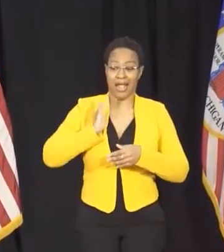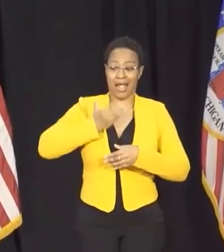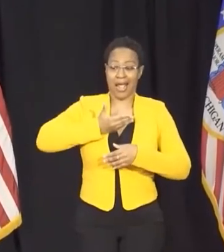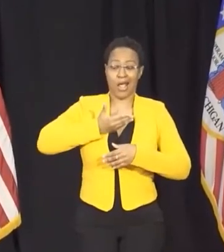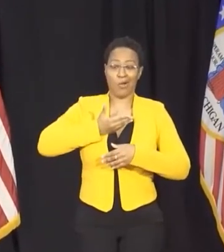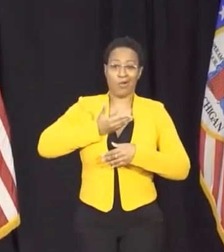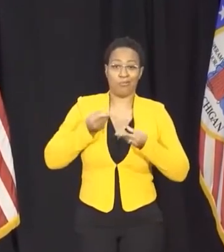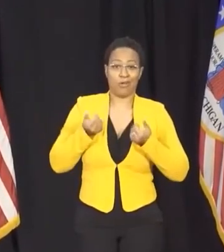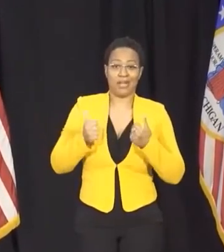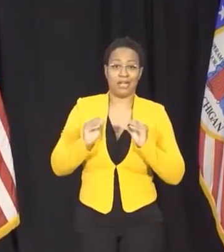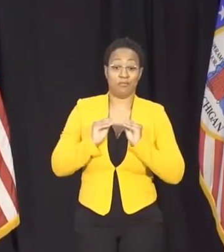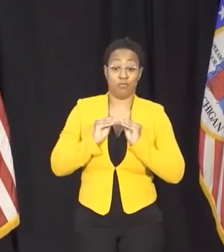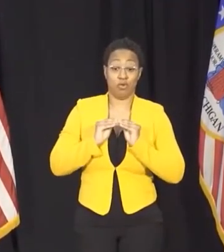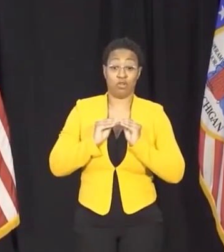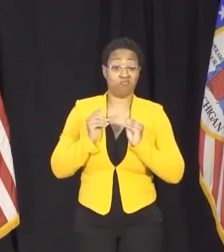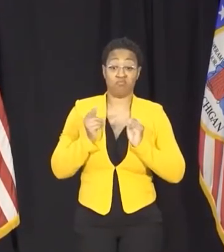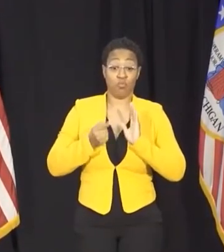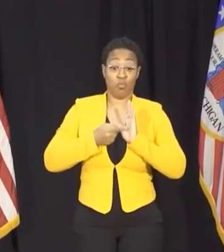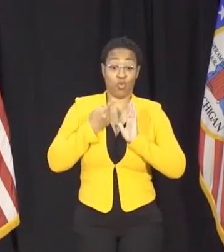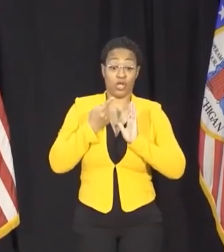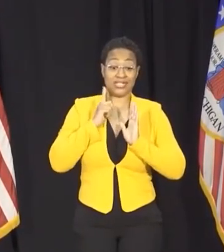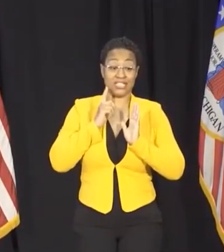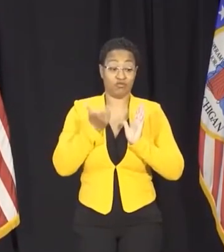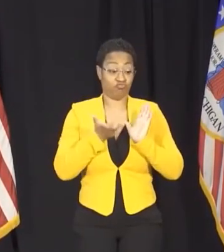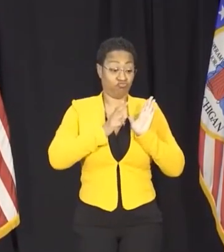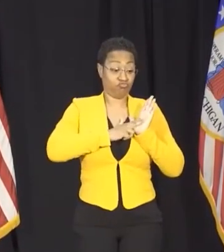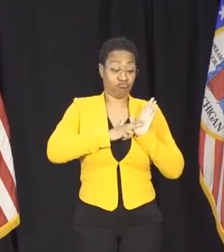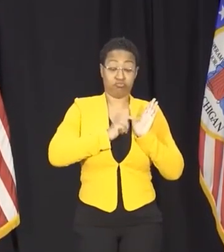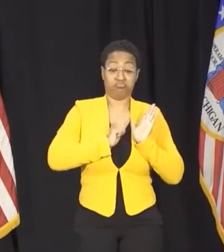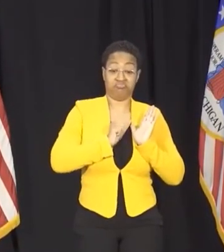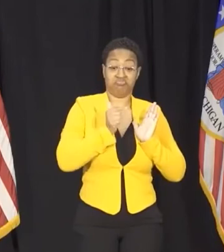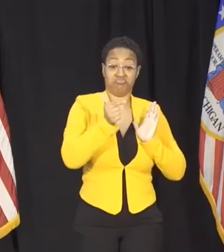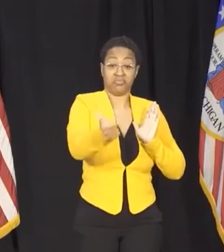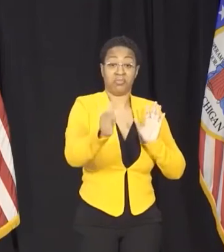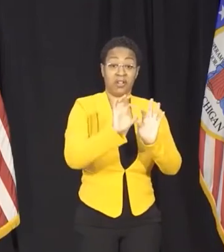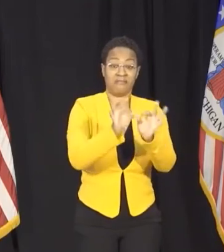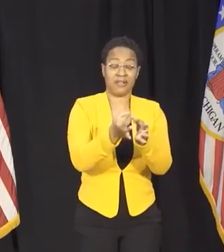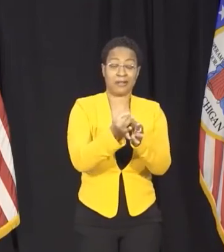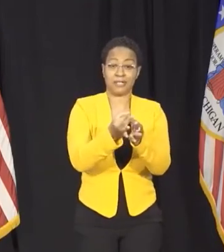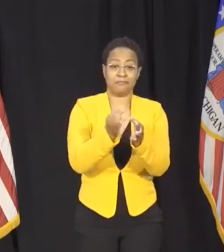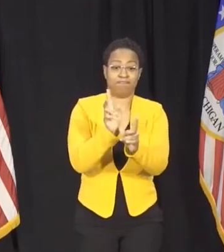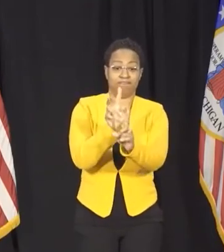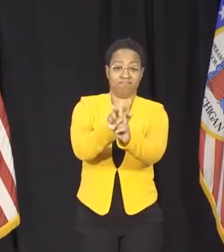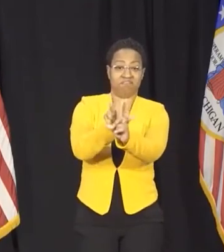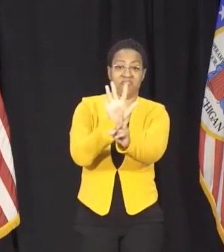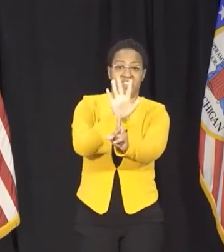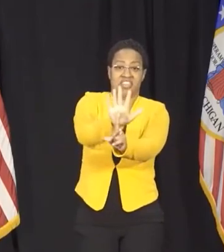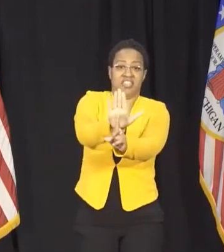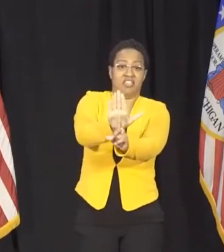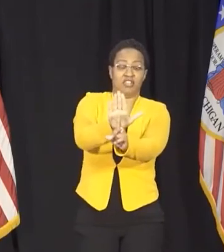DPSCD. So once we issue the tablet, that tablet belongs to the family and to the student.